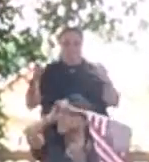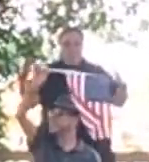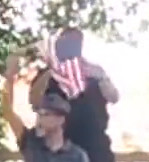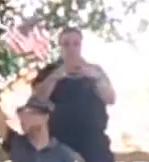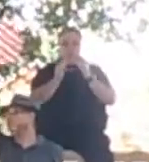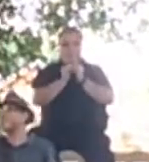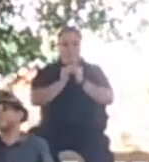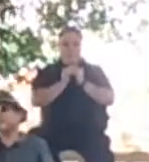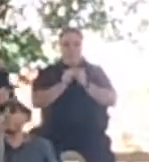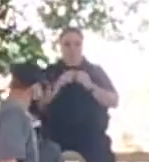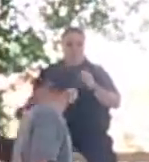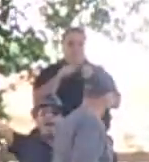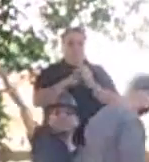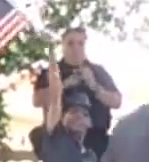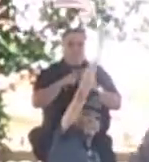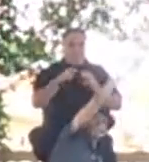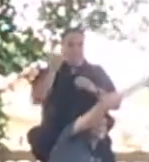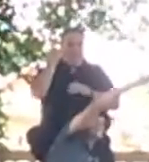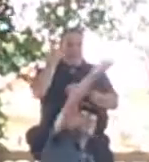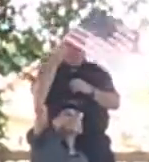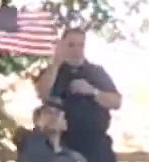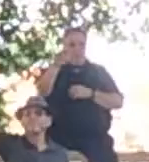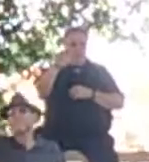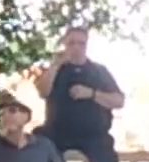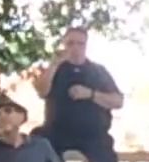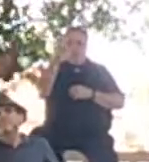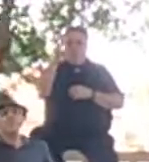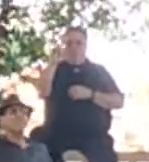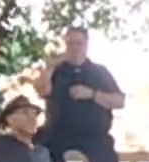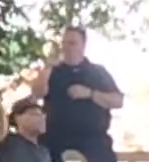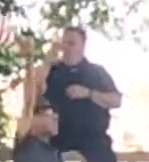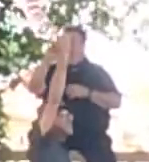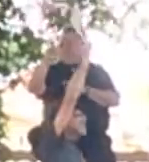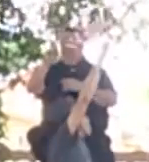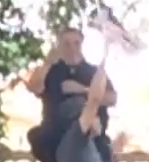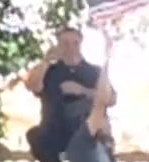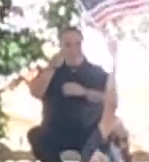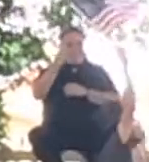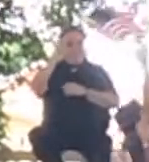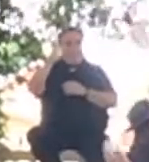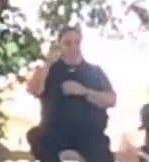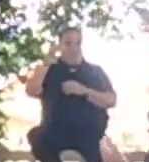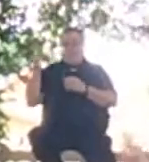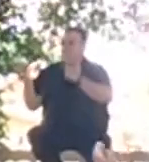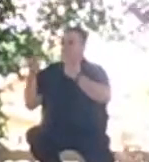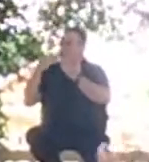together. This was the idea of Dr. Ruthie Watson from Aging Care. Thank you.